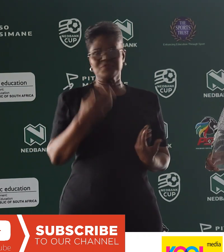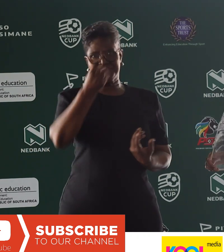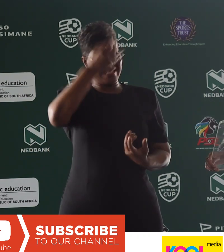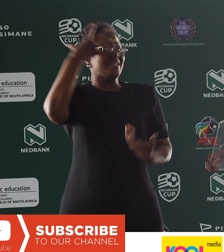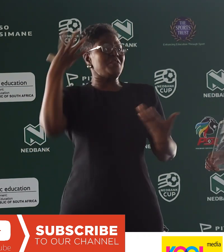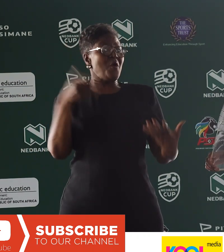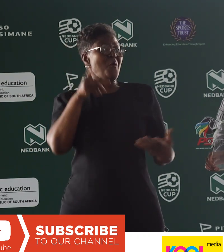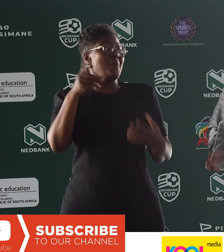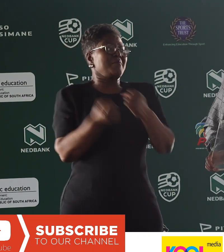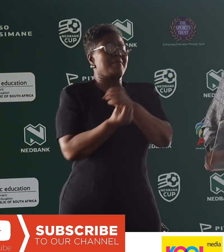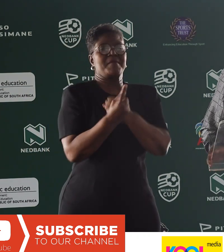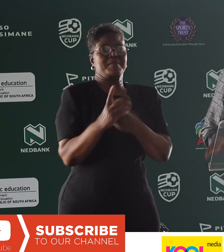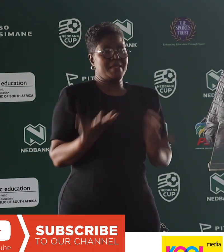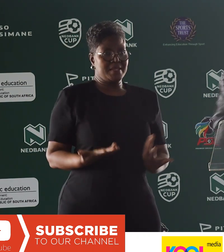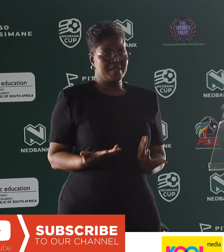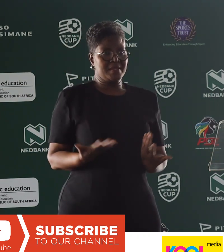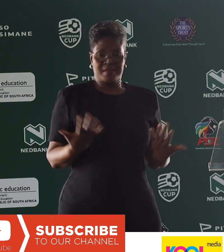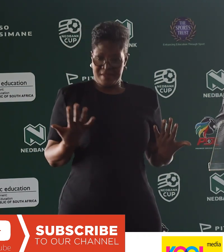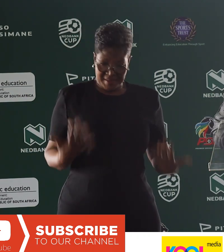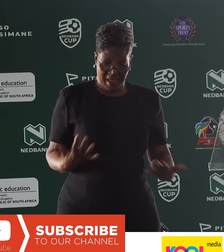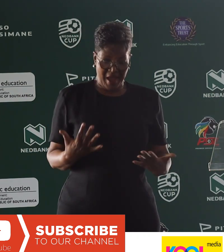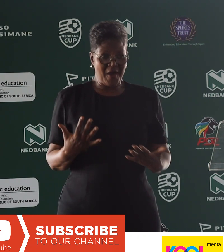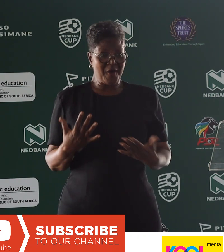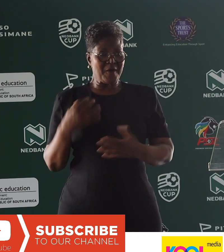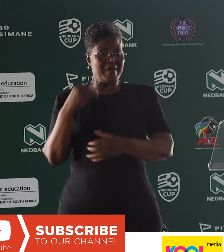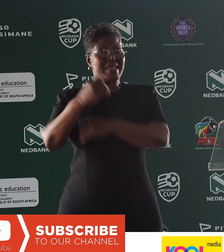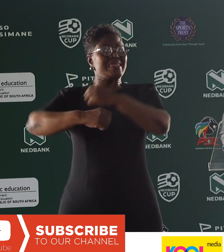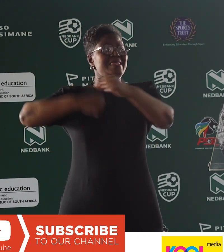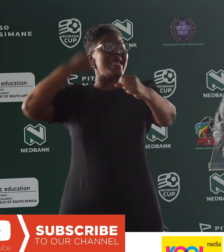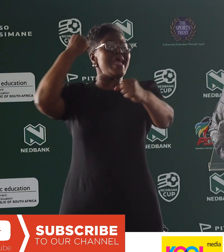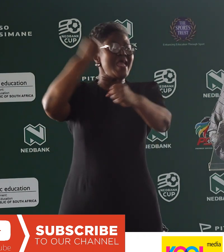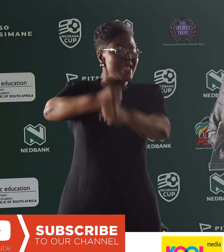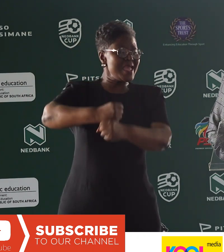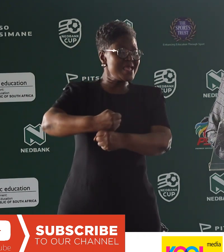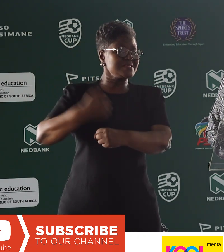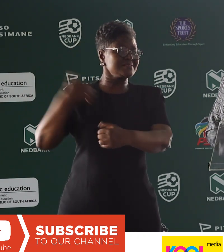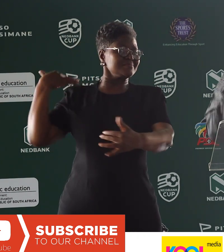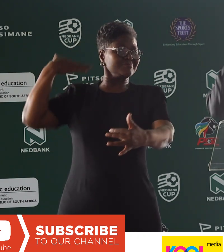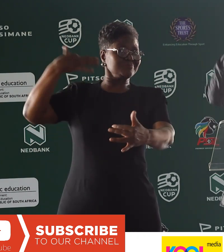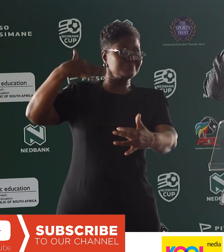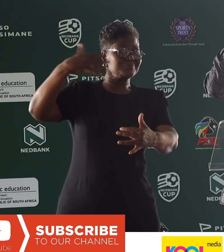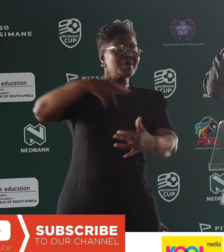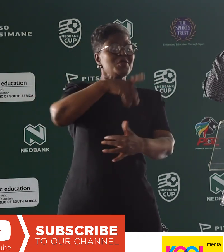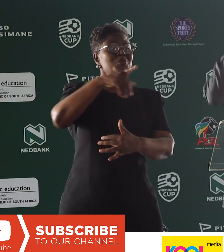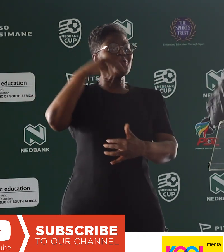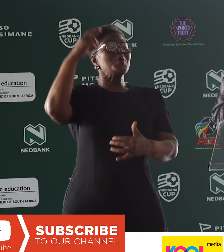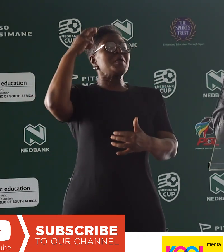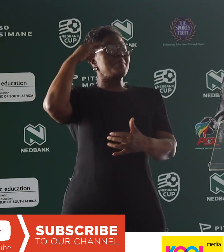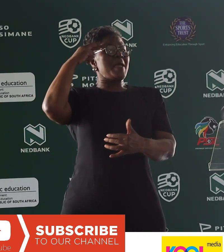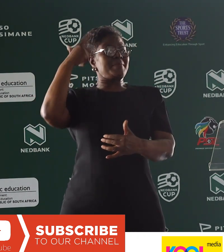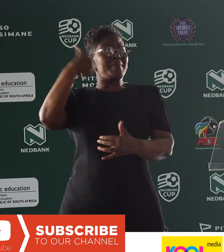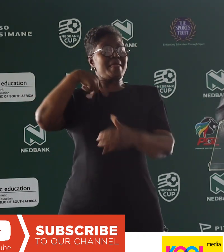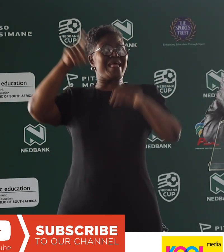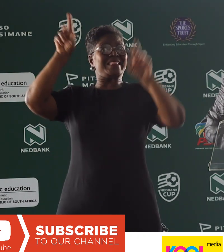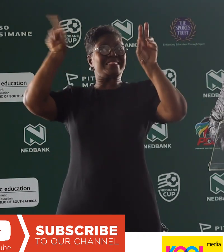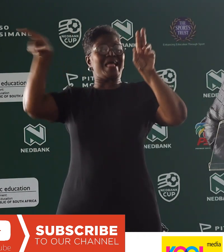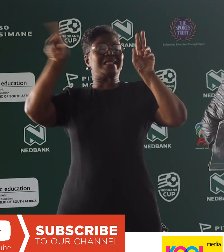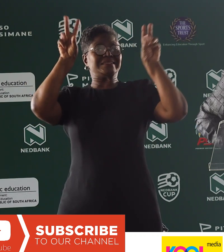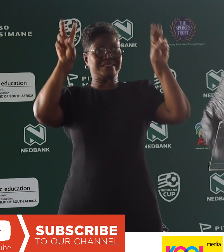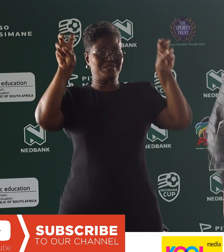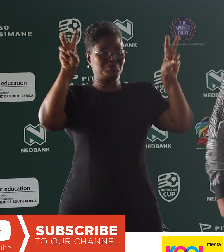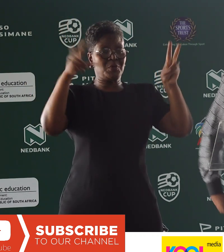happening. Years later, he still reminded me of that issue. It's so interesting that I'm now a minister, I'm confronted.